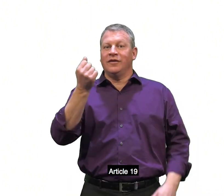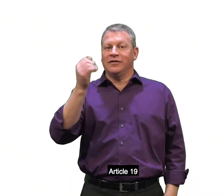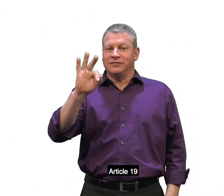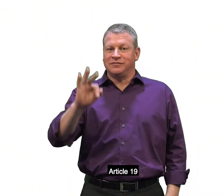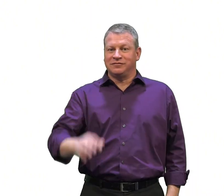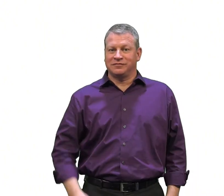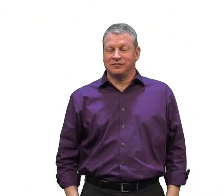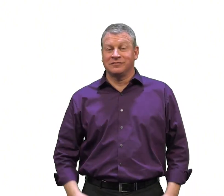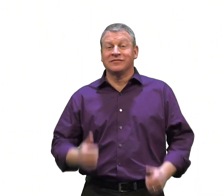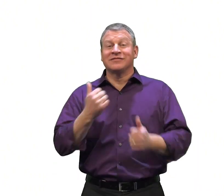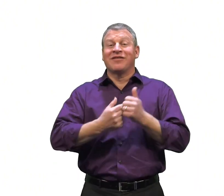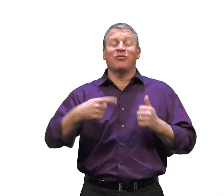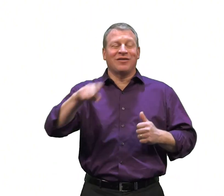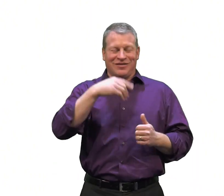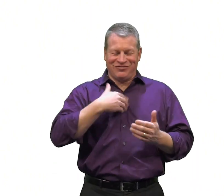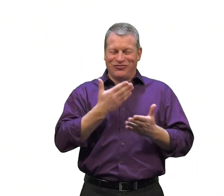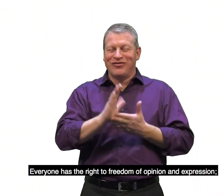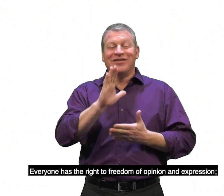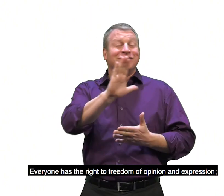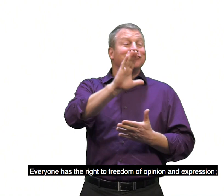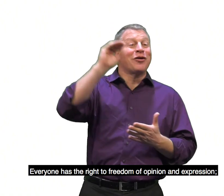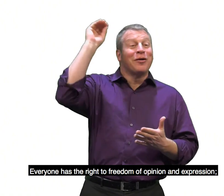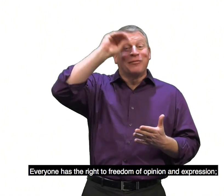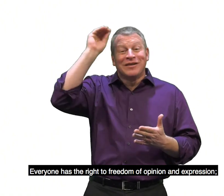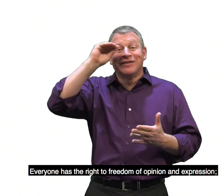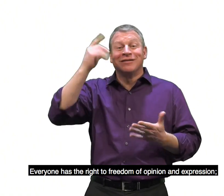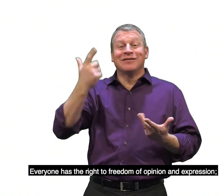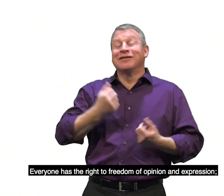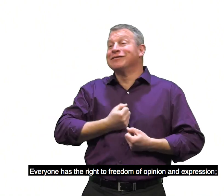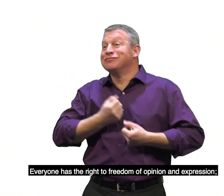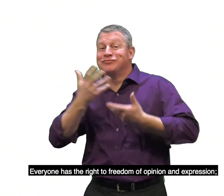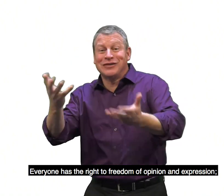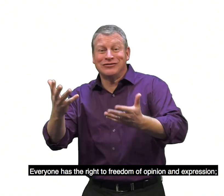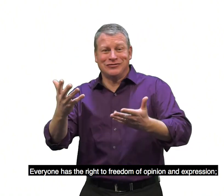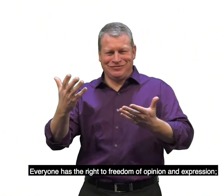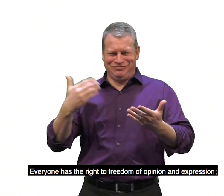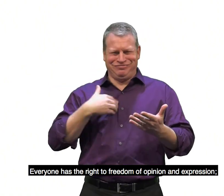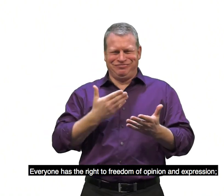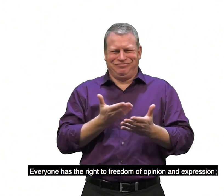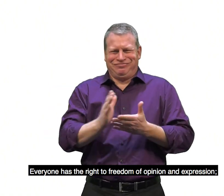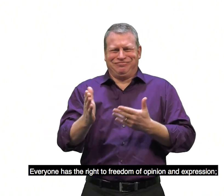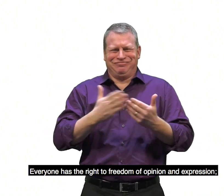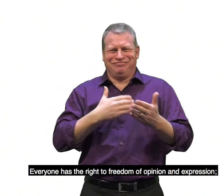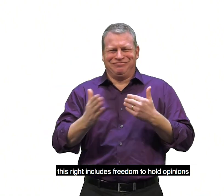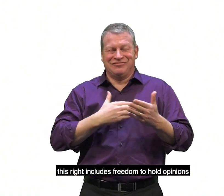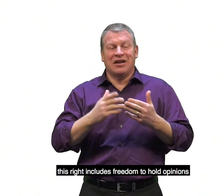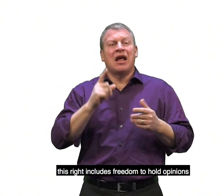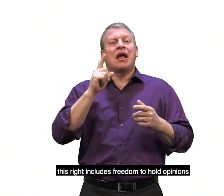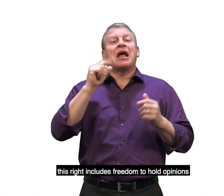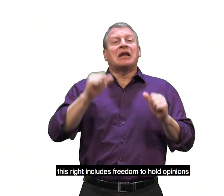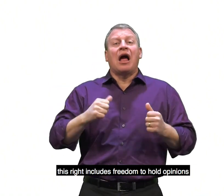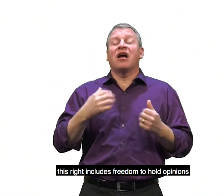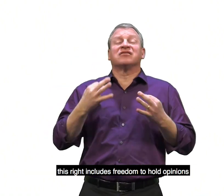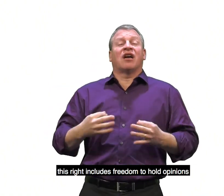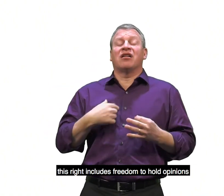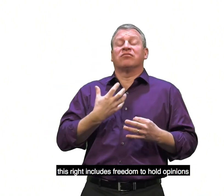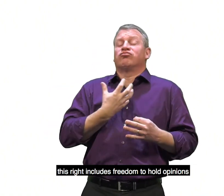Article 19. Everyone has the right to freedom of opinion and expression. This right includes freedom to